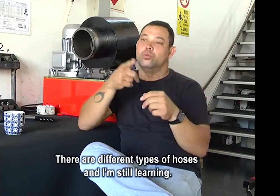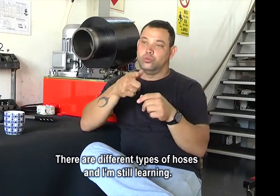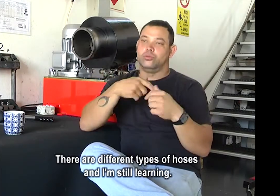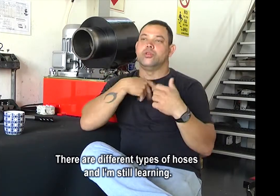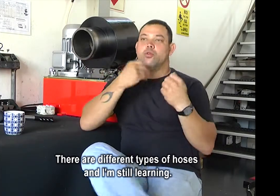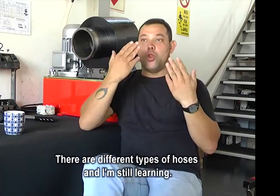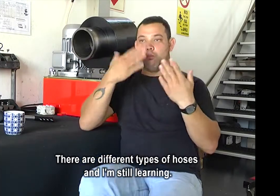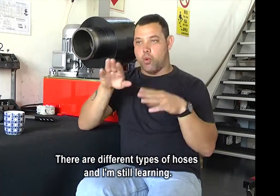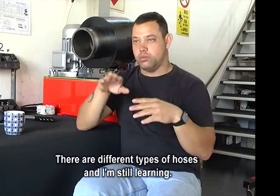still learning.